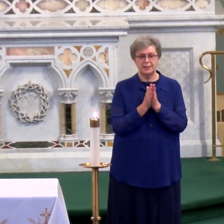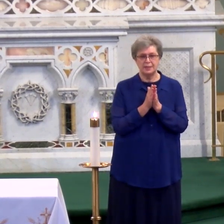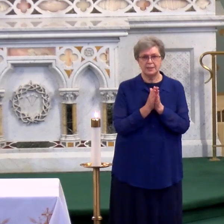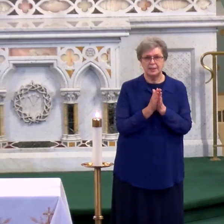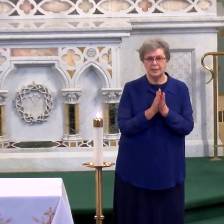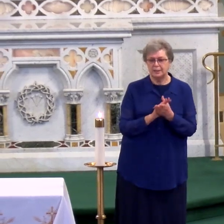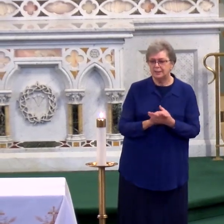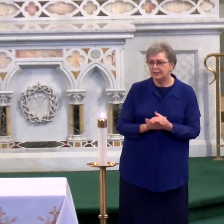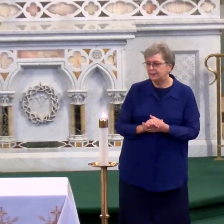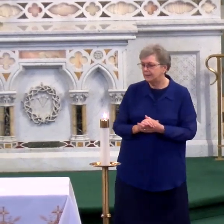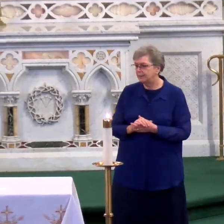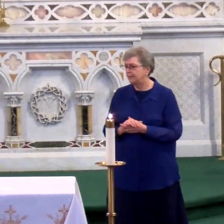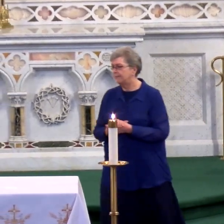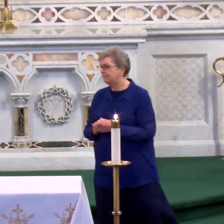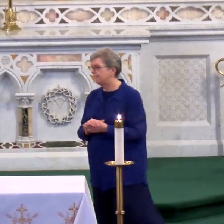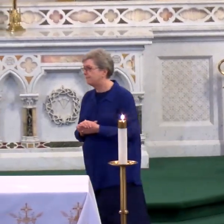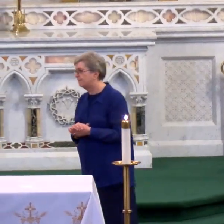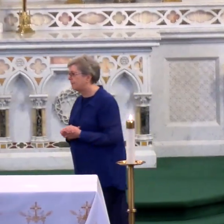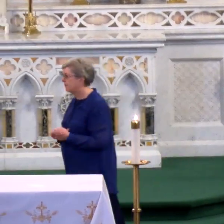Amen.